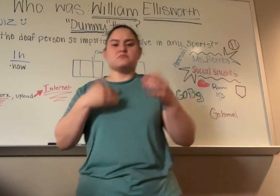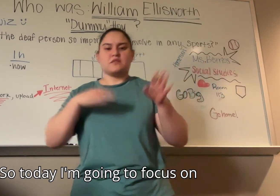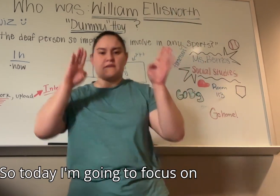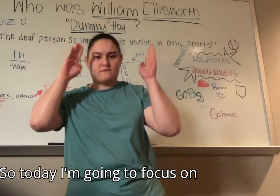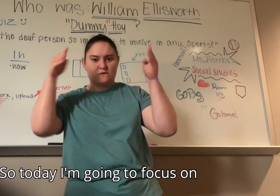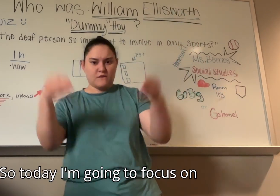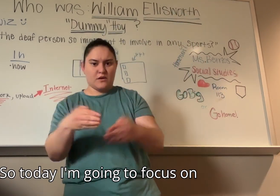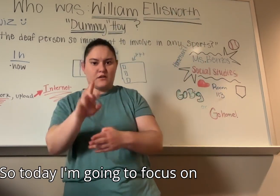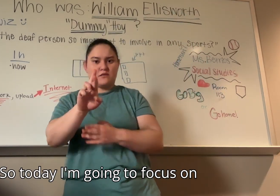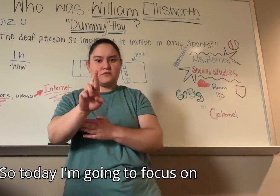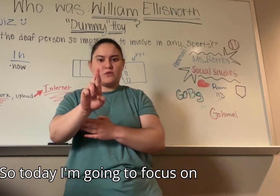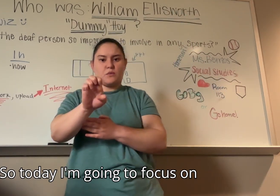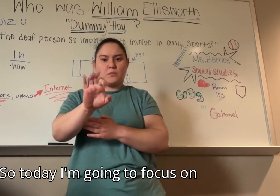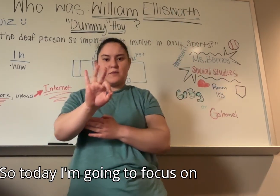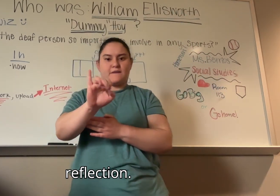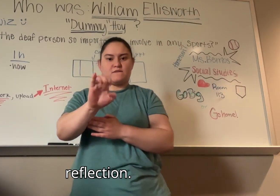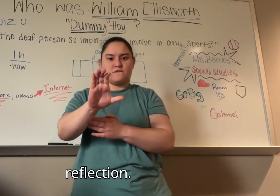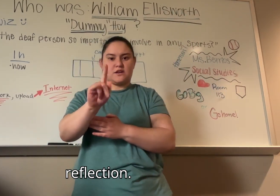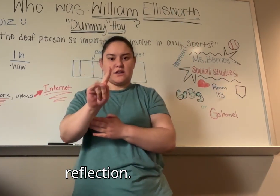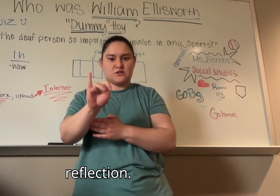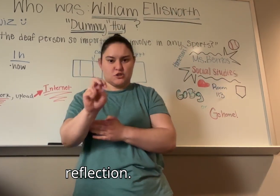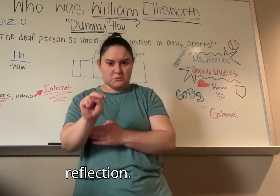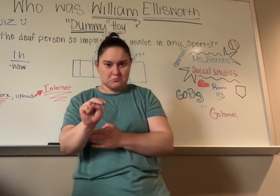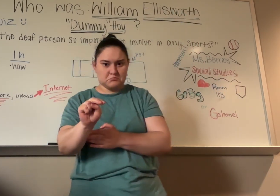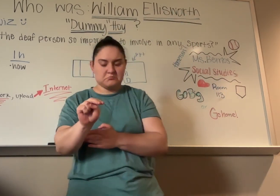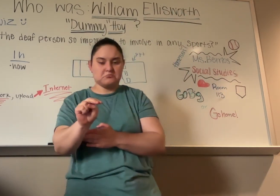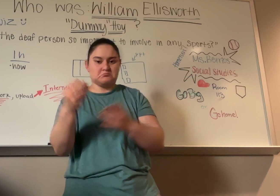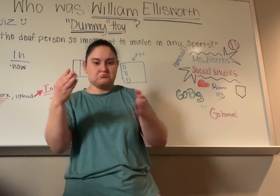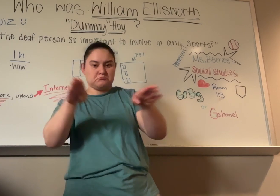So today I'm gonna focus on reflection.